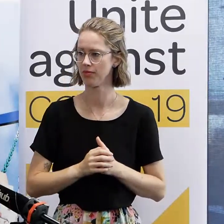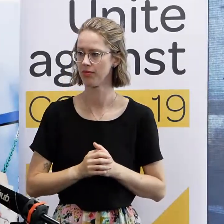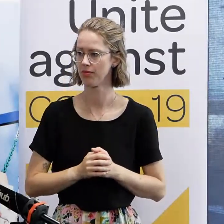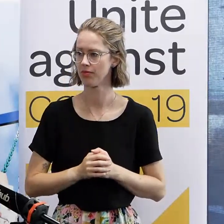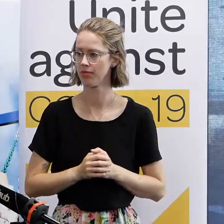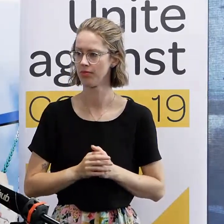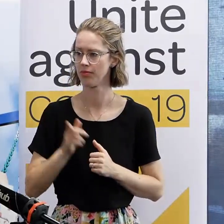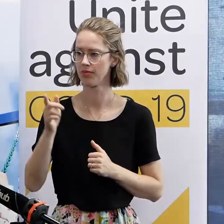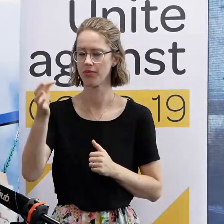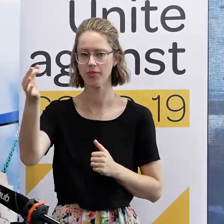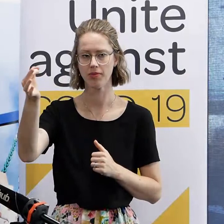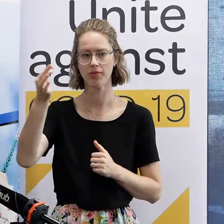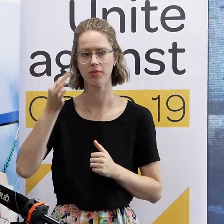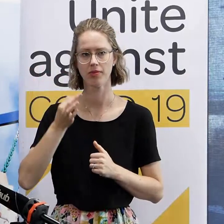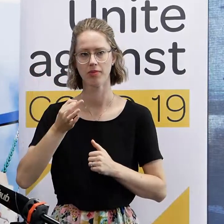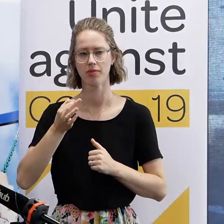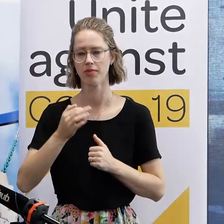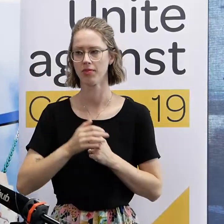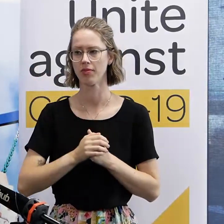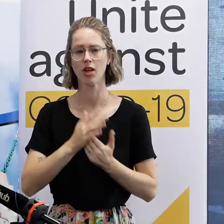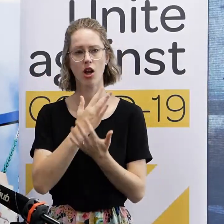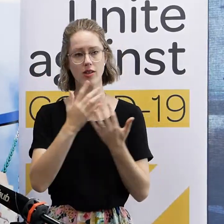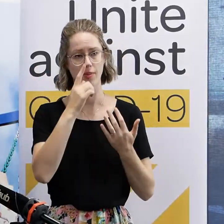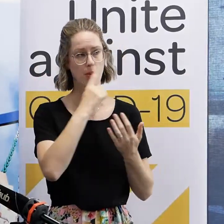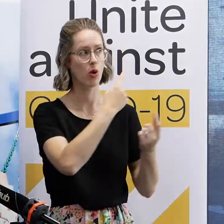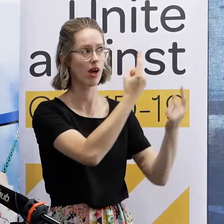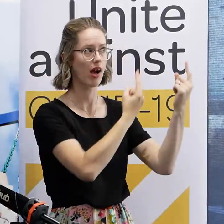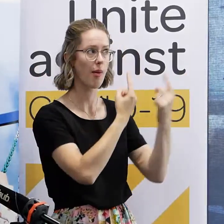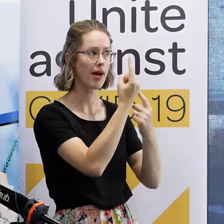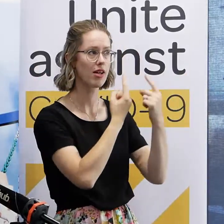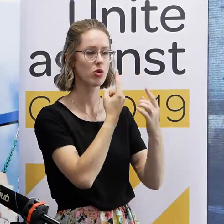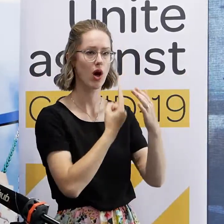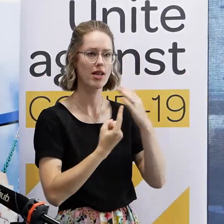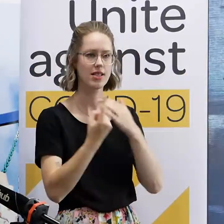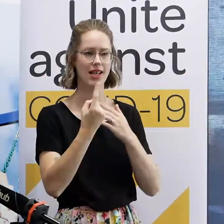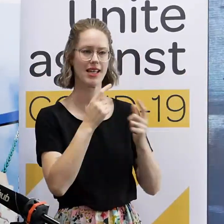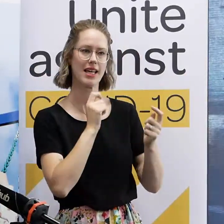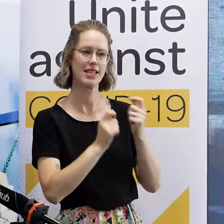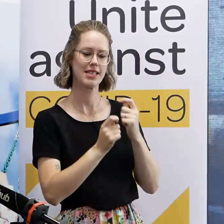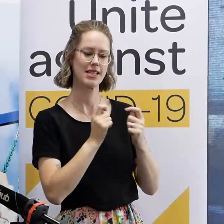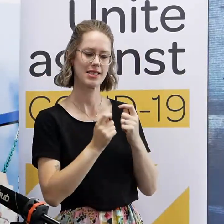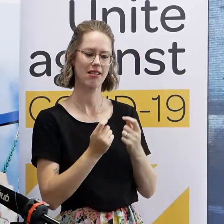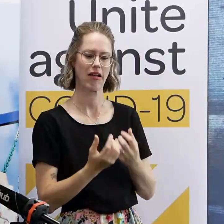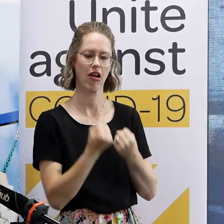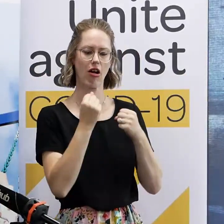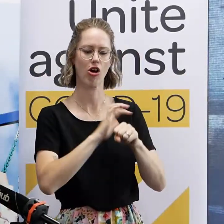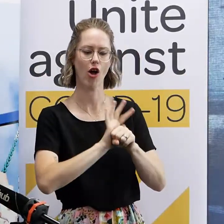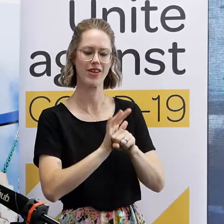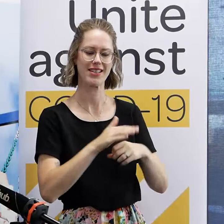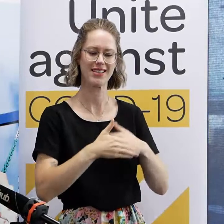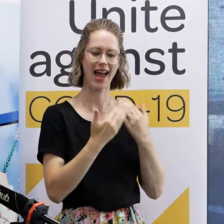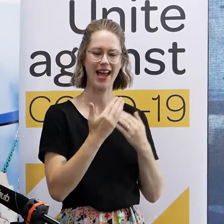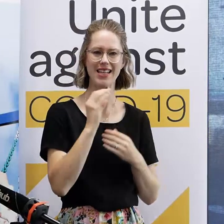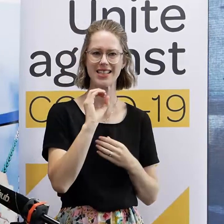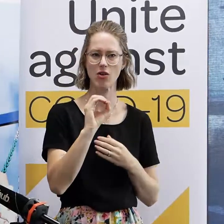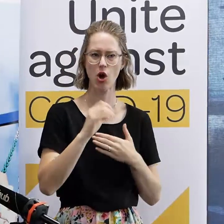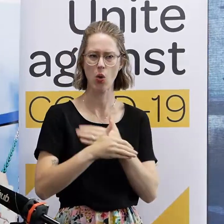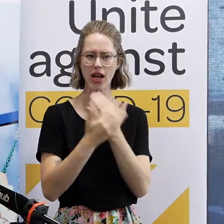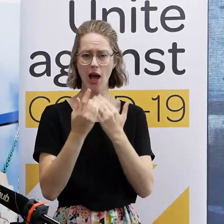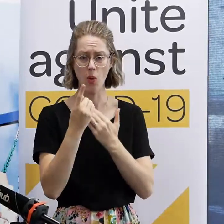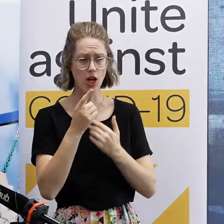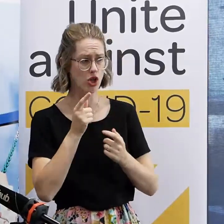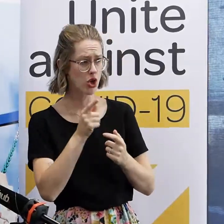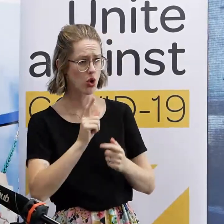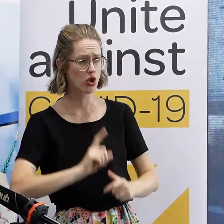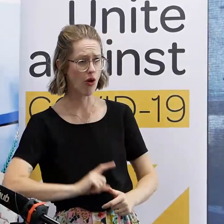quite a number of people coming into managed isolation testing positive on a day 0 or a day 1, are you confident about the